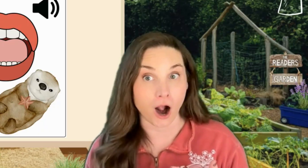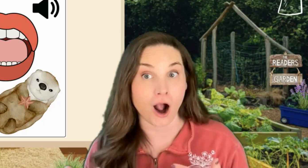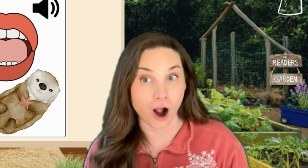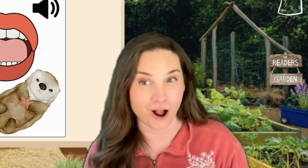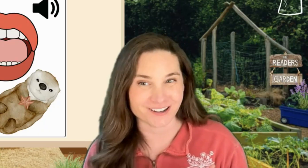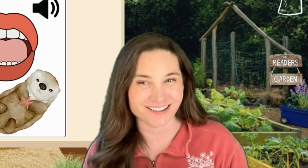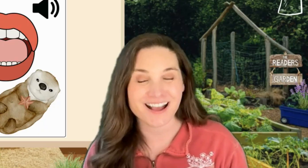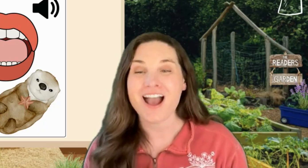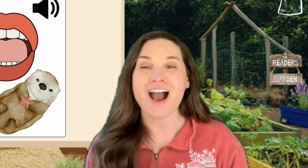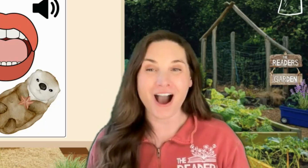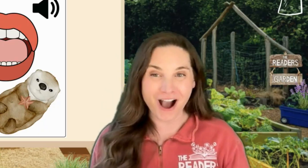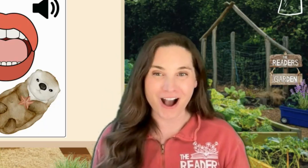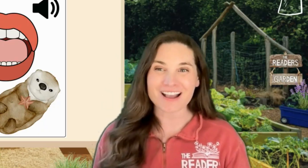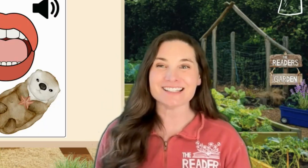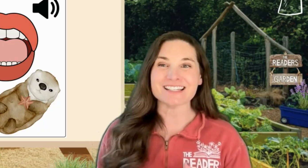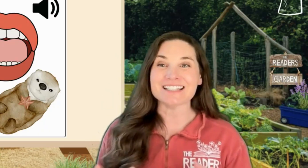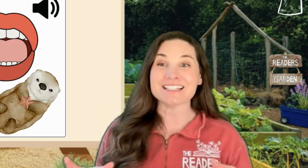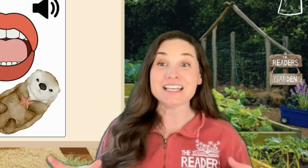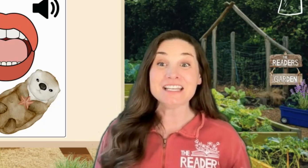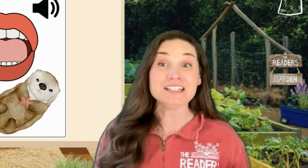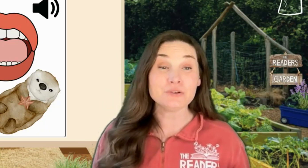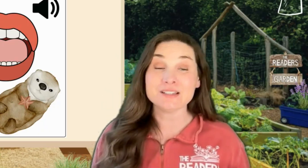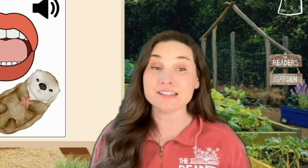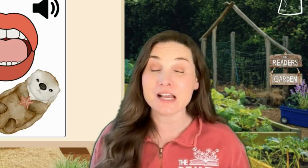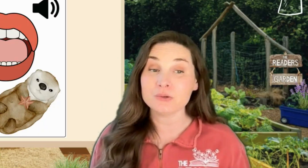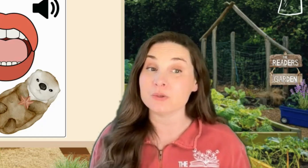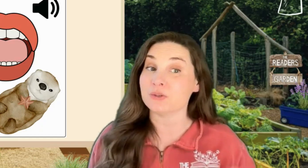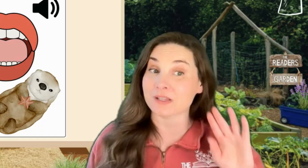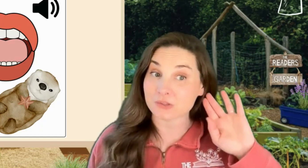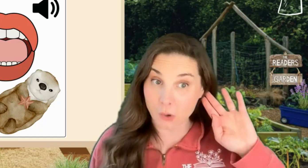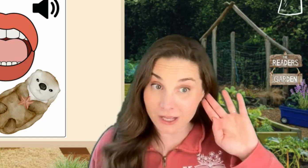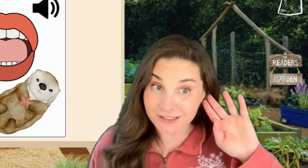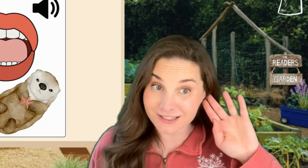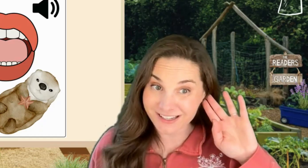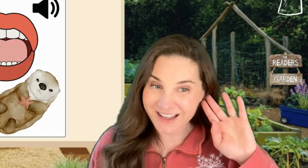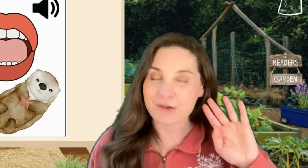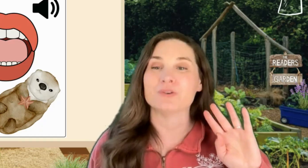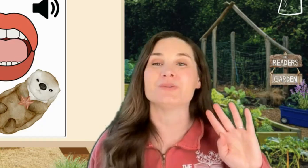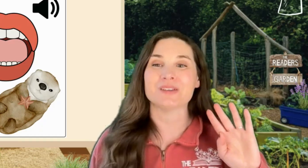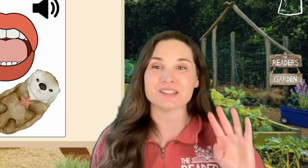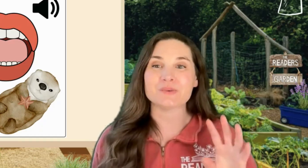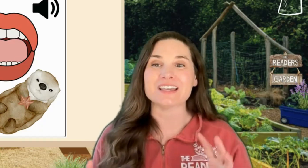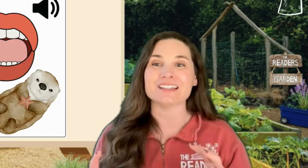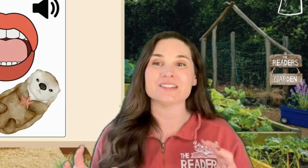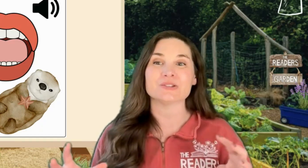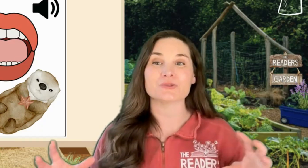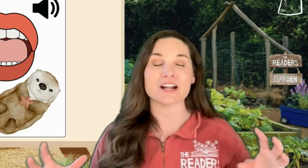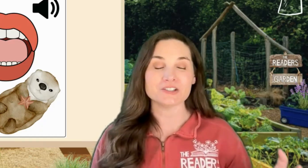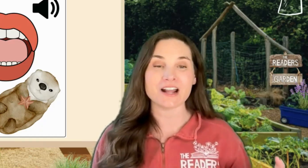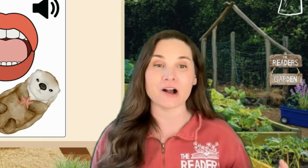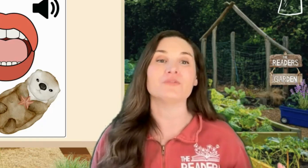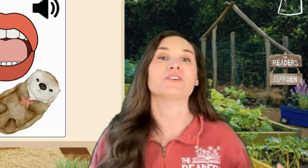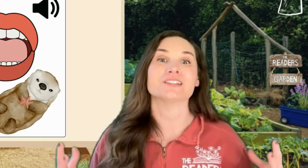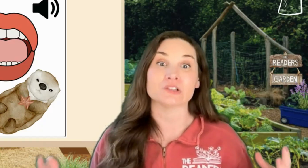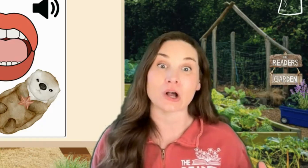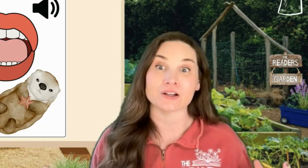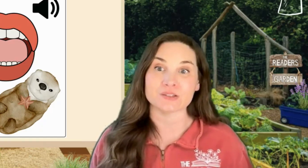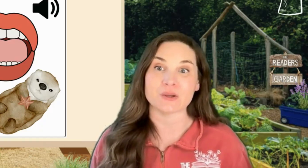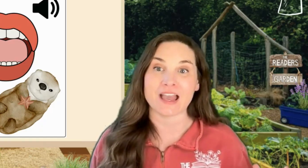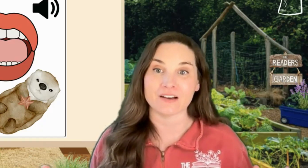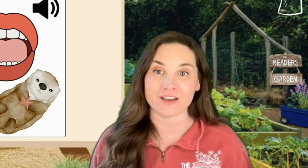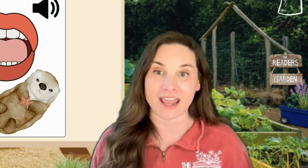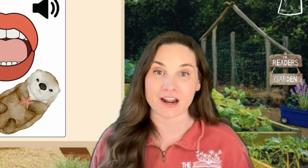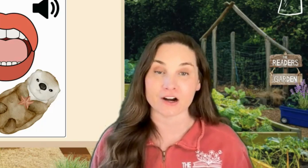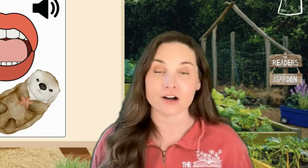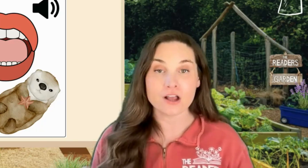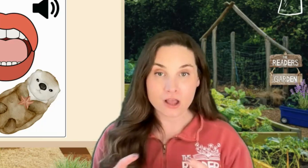ah, ah, on. Ah is a continuous sound, which means what? Which means we can stretch it out for as long as